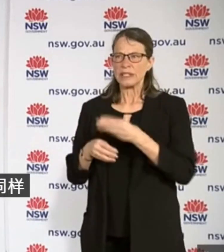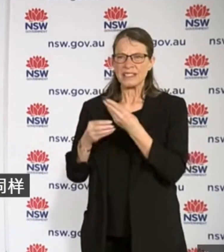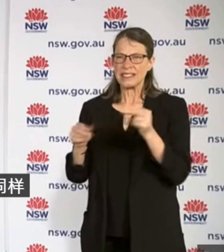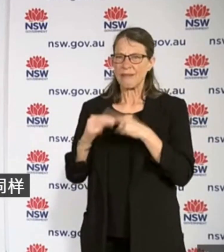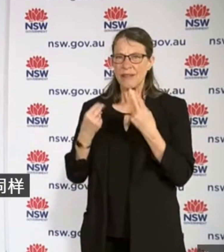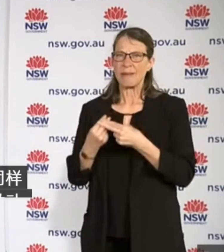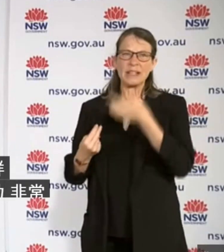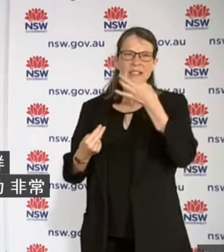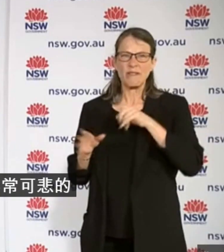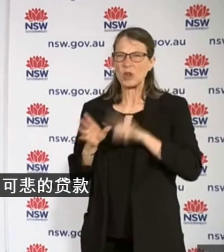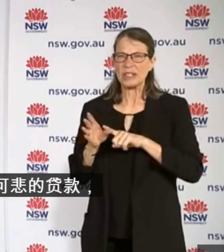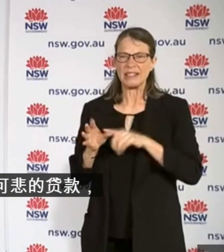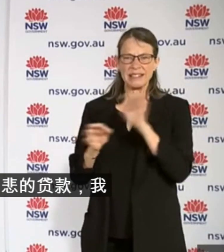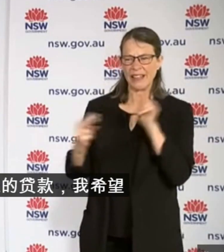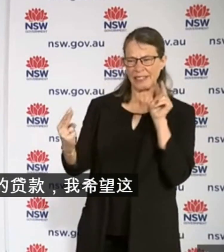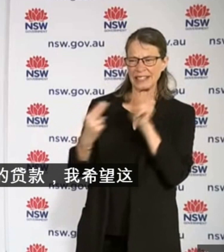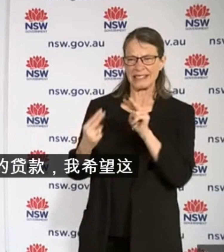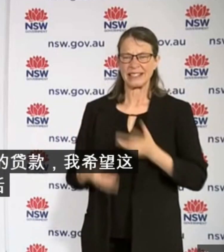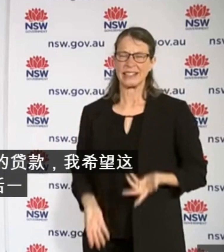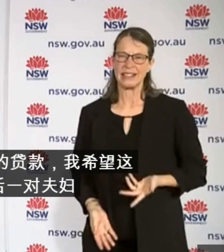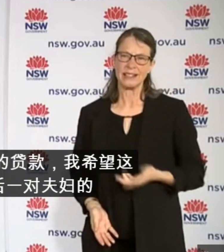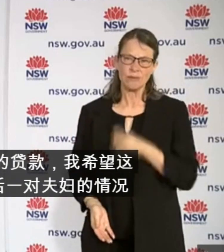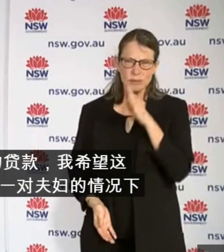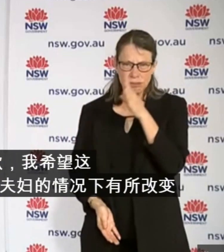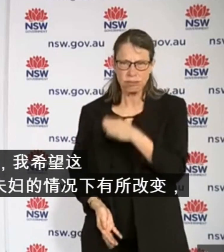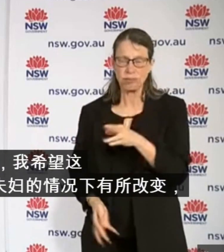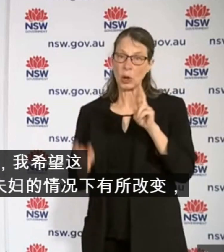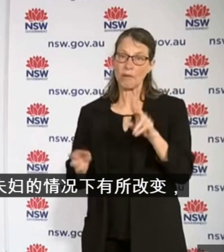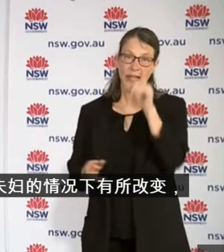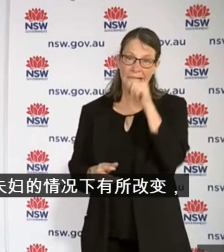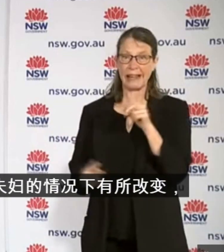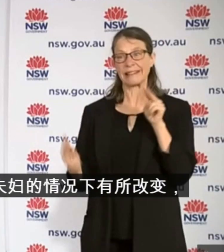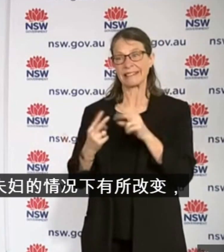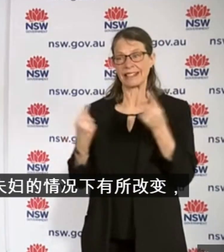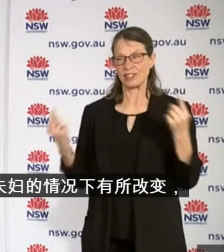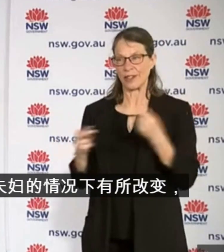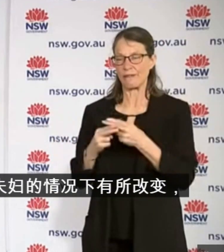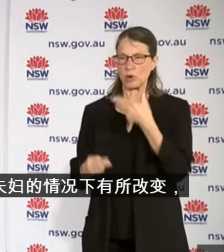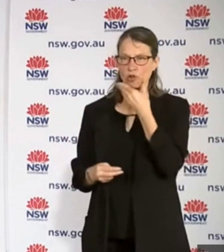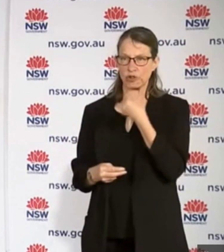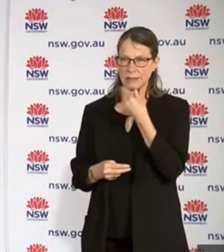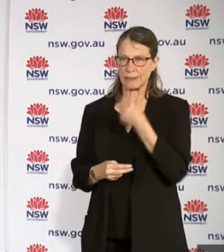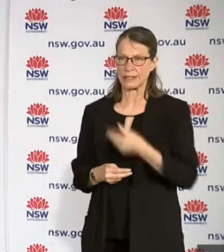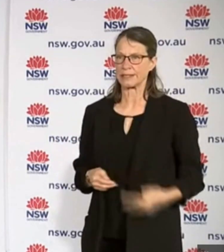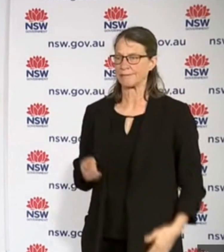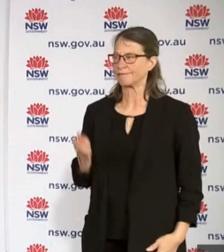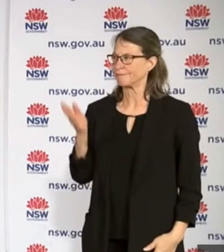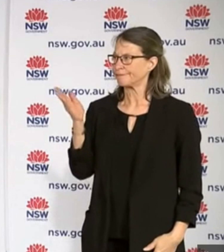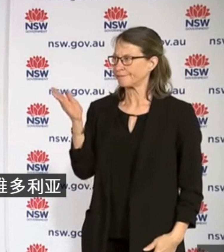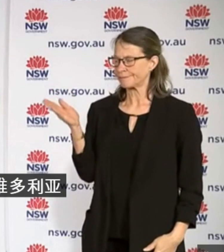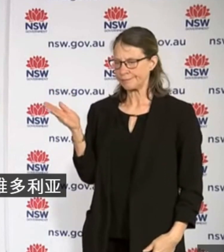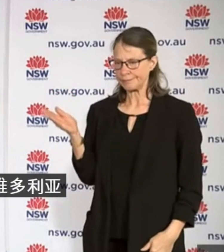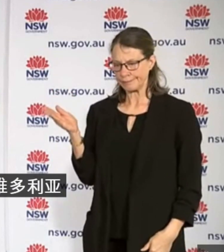years, and that's a really sad blow, and I hope that will change for Christmas. Last couple, please. In terms of the modelling for cases, once we hit 70 or